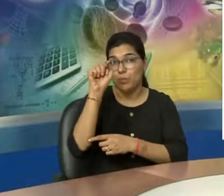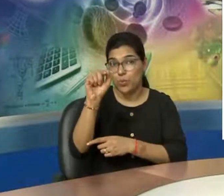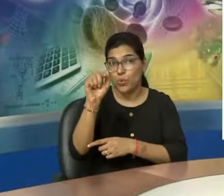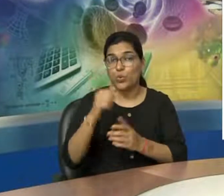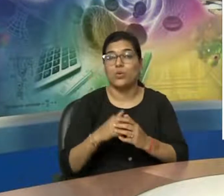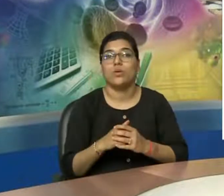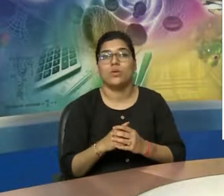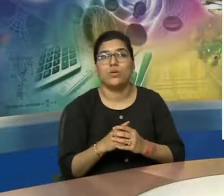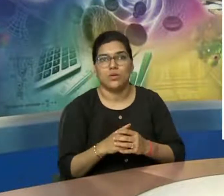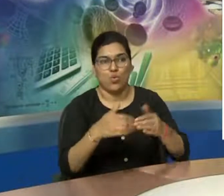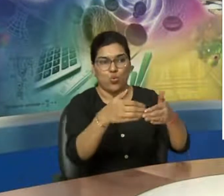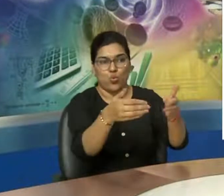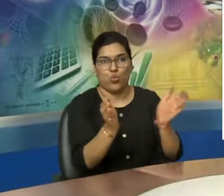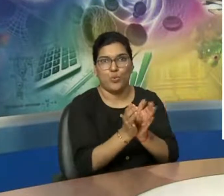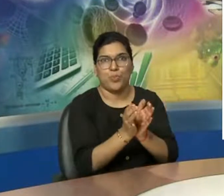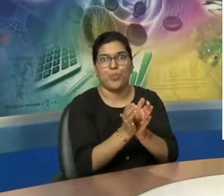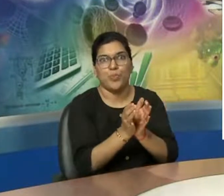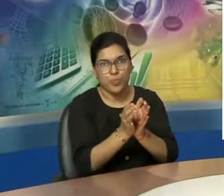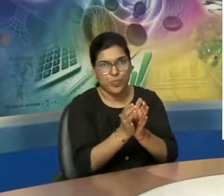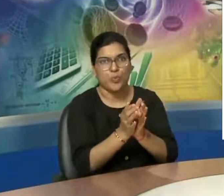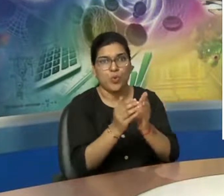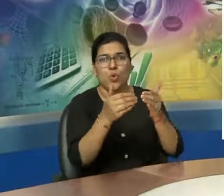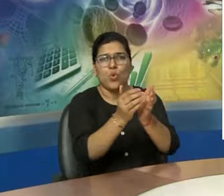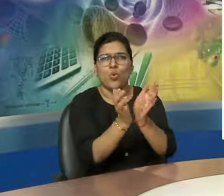The third level is the community.